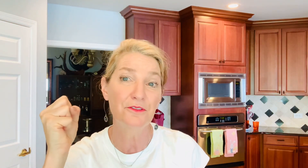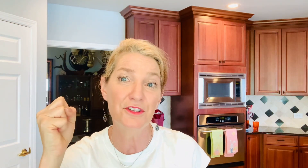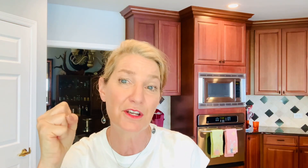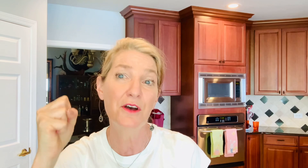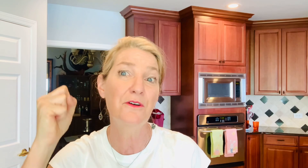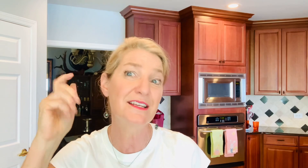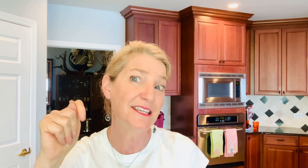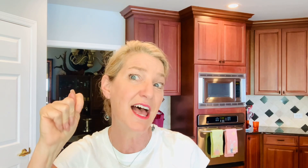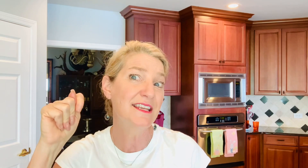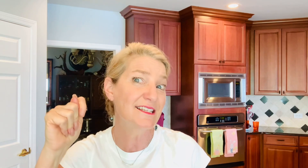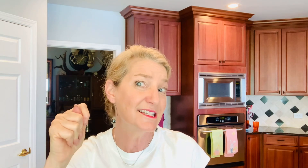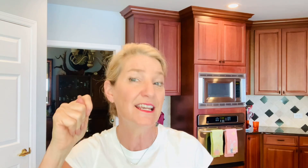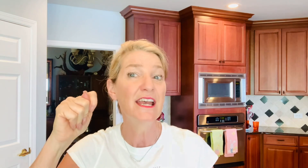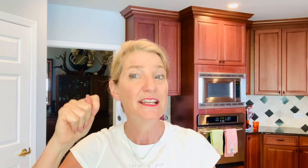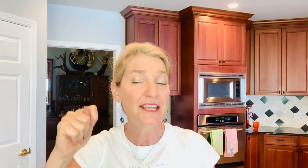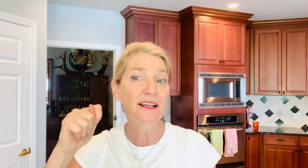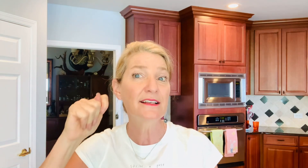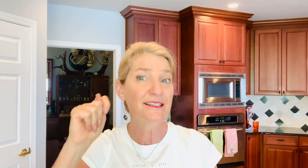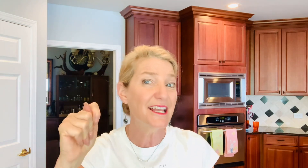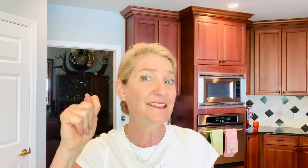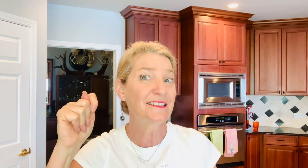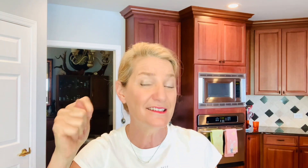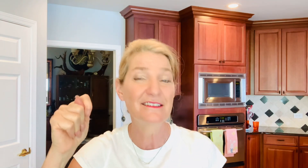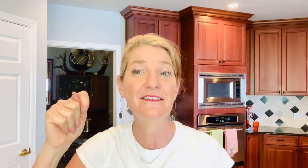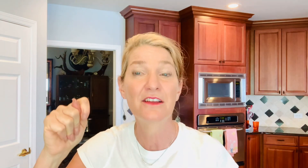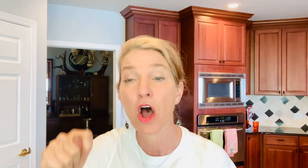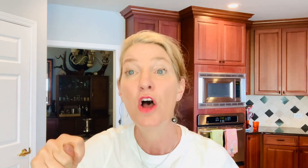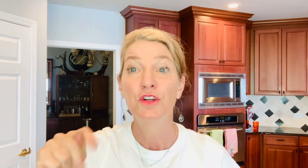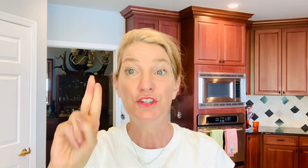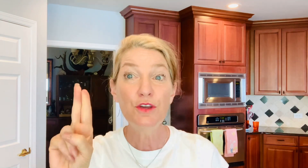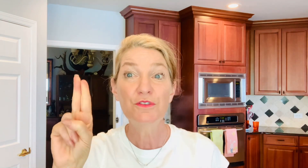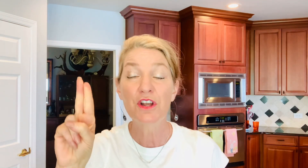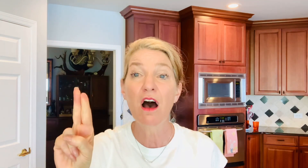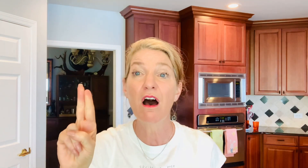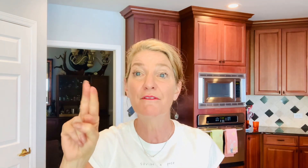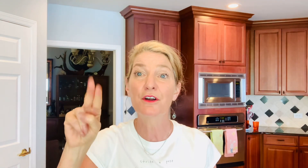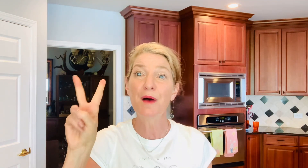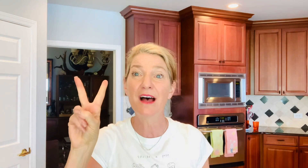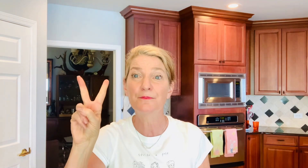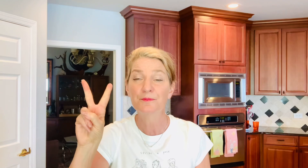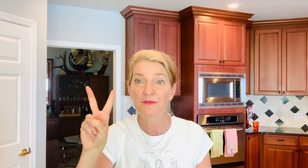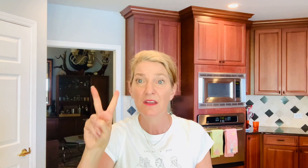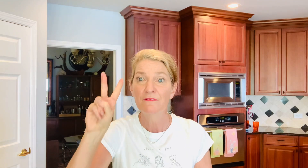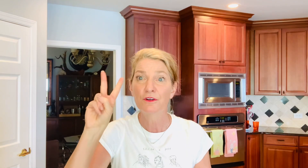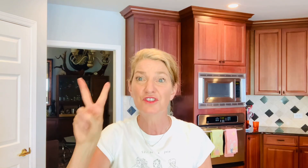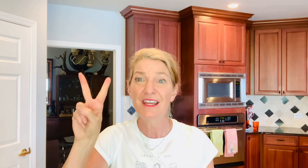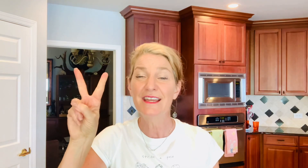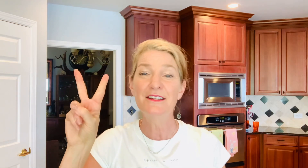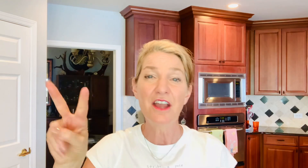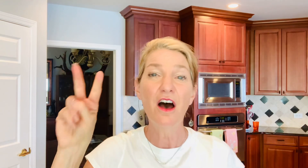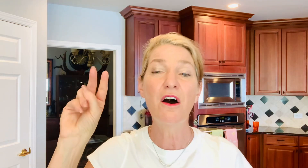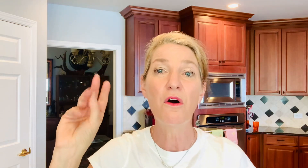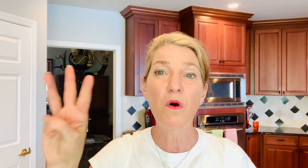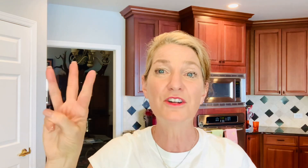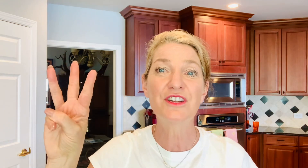Dakota, Tennessee, Texas, Utah, Vermont, Virginia, Washington,